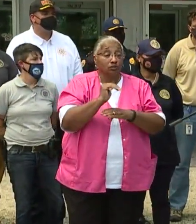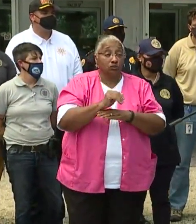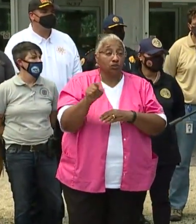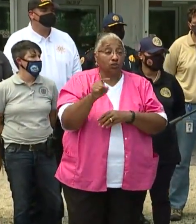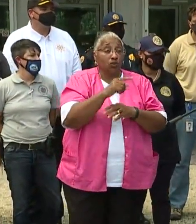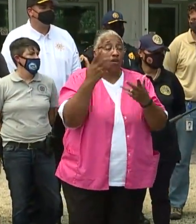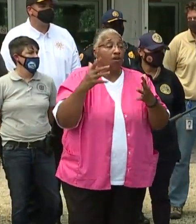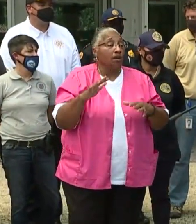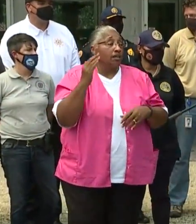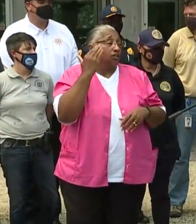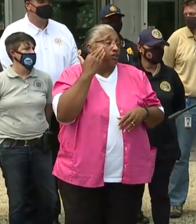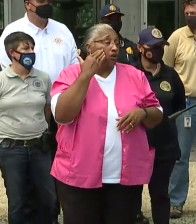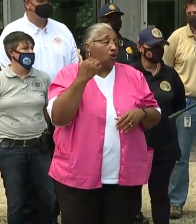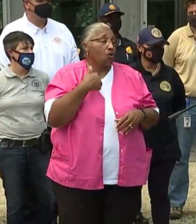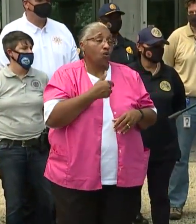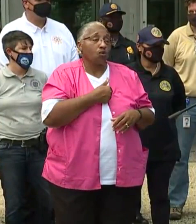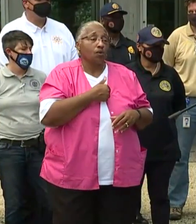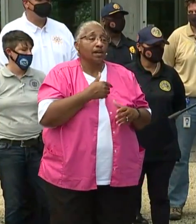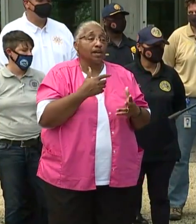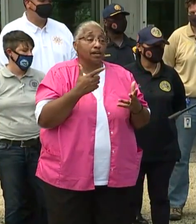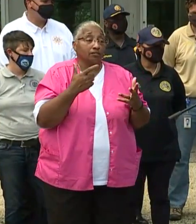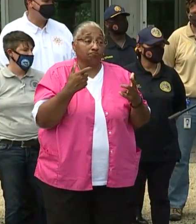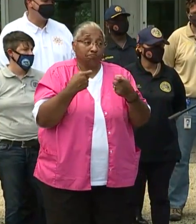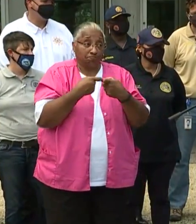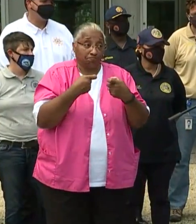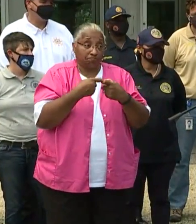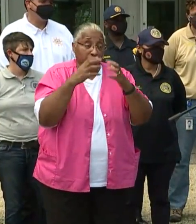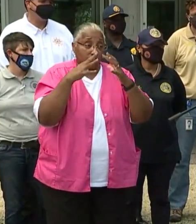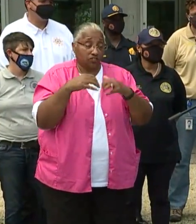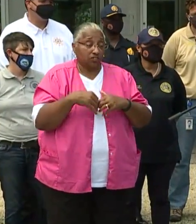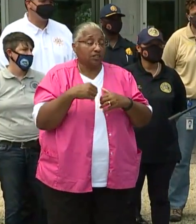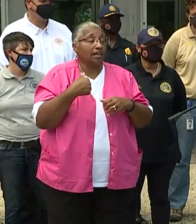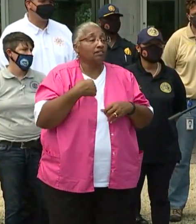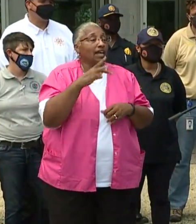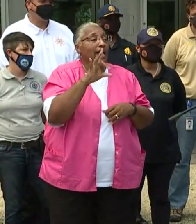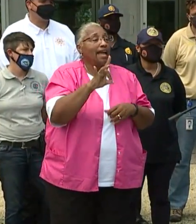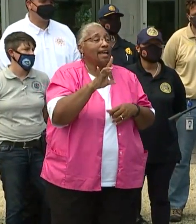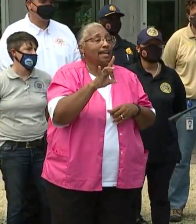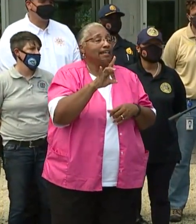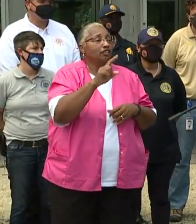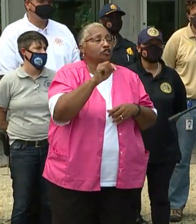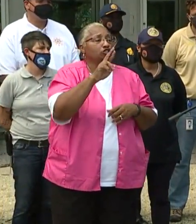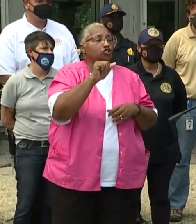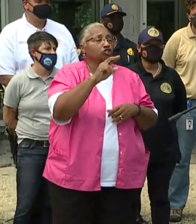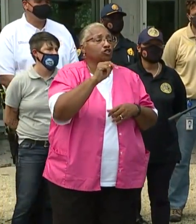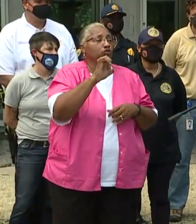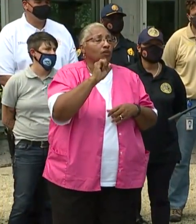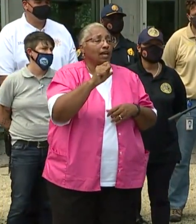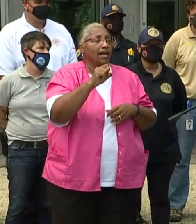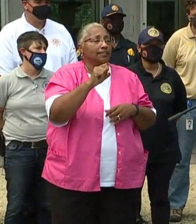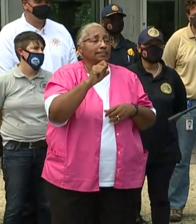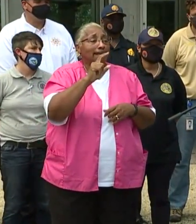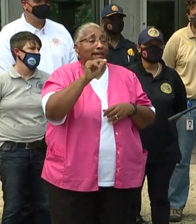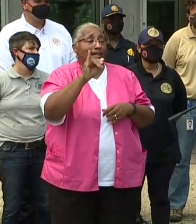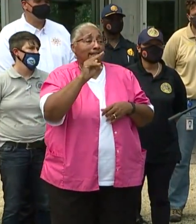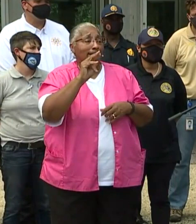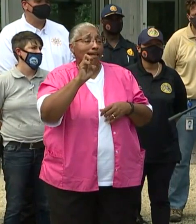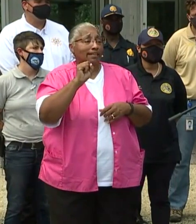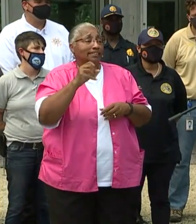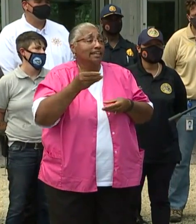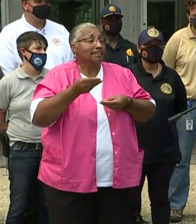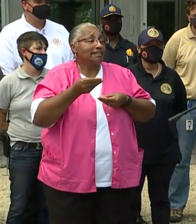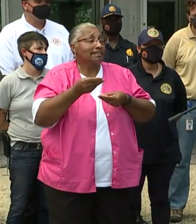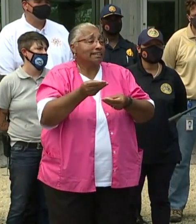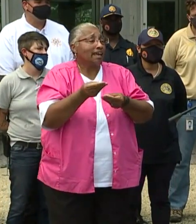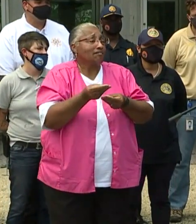know that we're out of power in City of New Orleans, there are 8 transmission lines that feed the power to the City of New Orleans that have